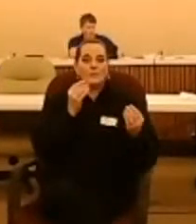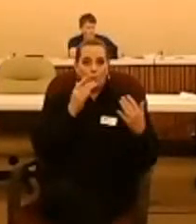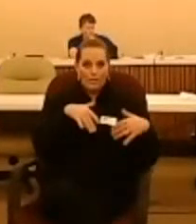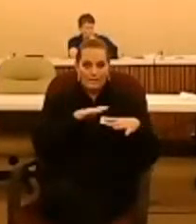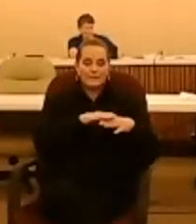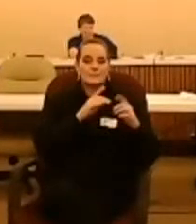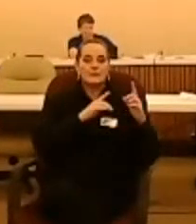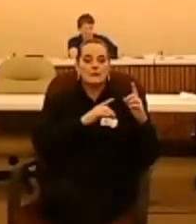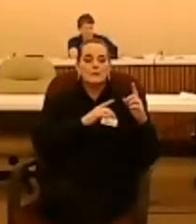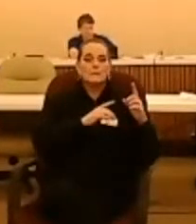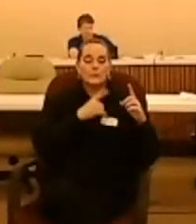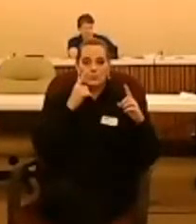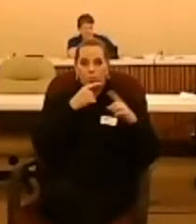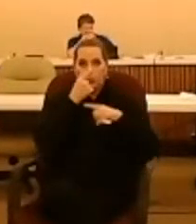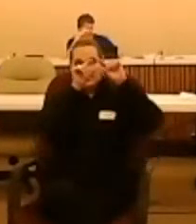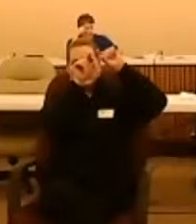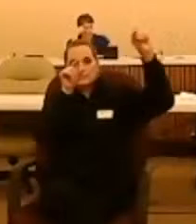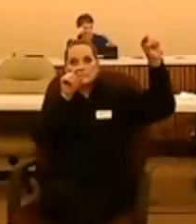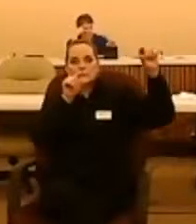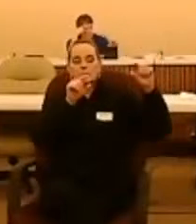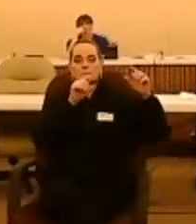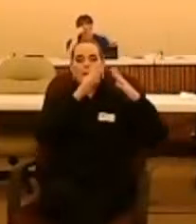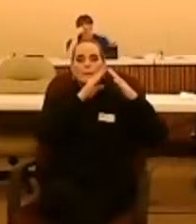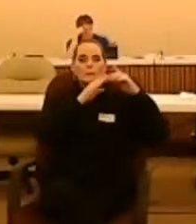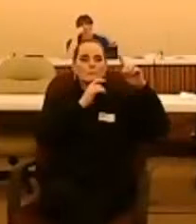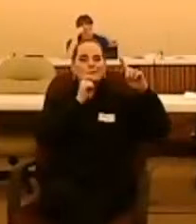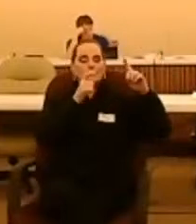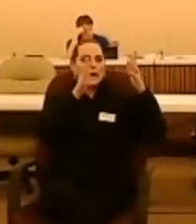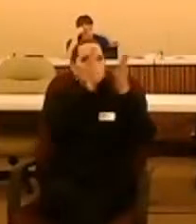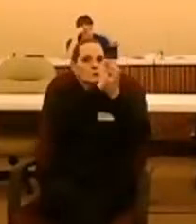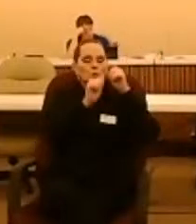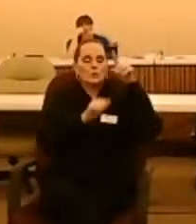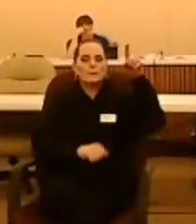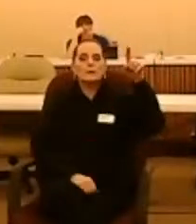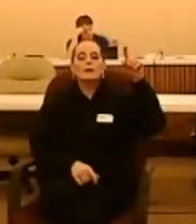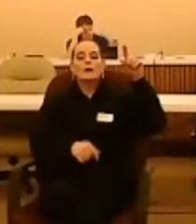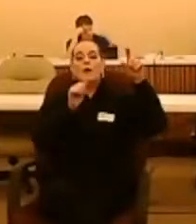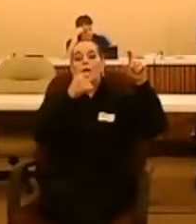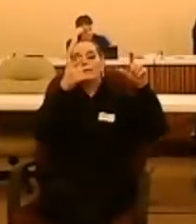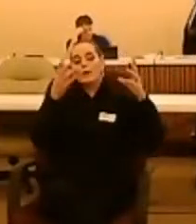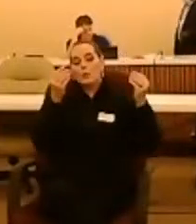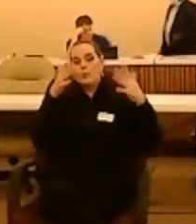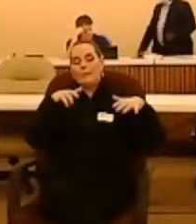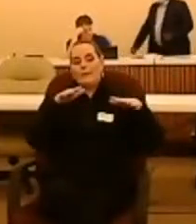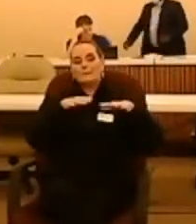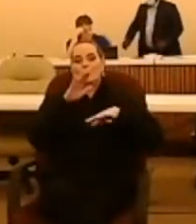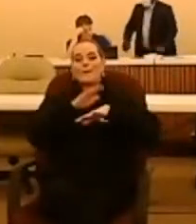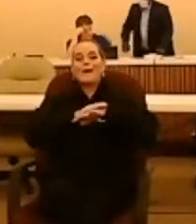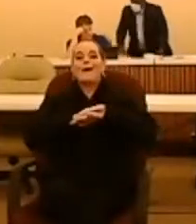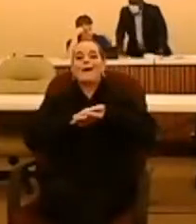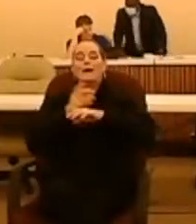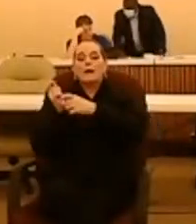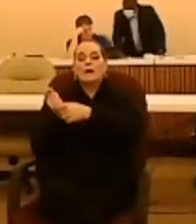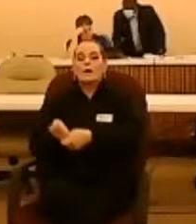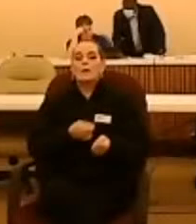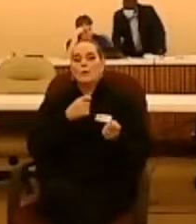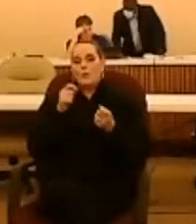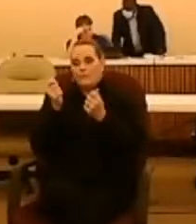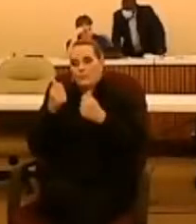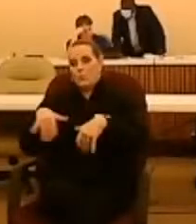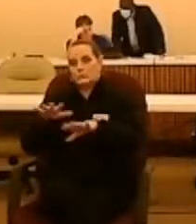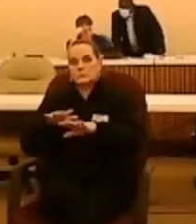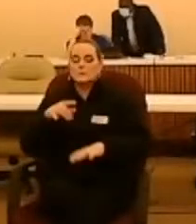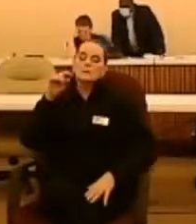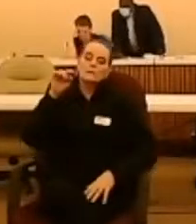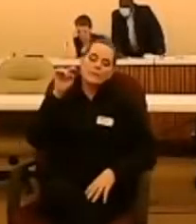that's in the upper corner where they're not disturbing. All the other wetlands are on the golf course. So there's this